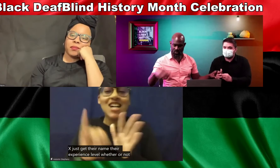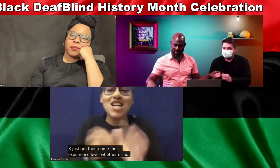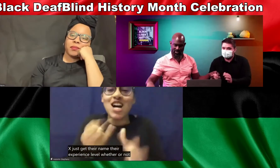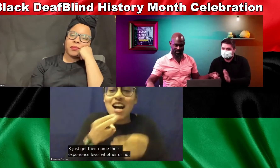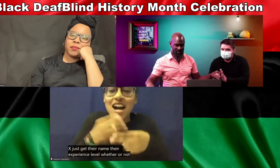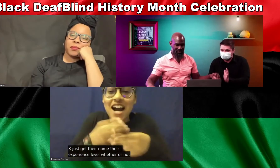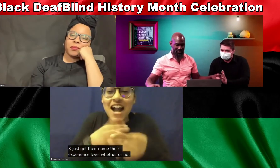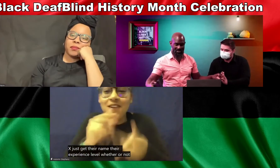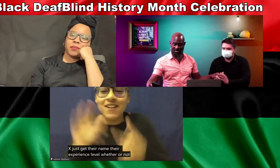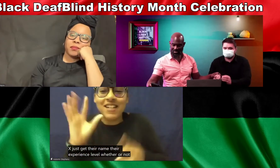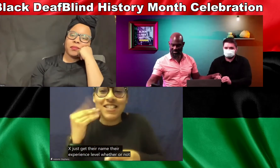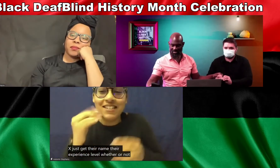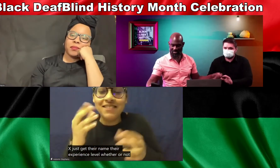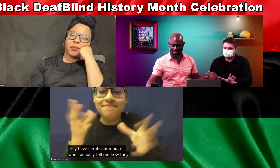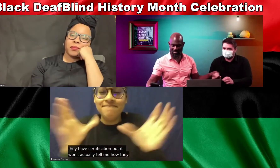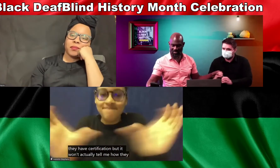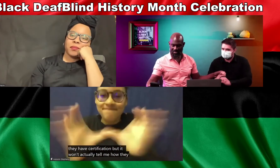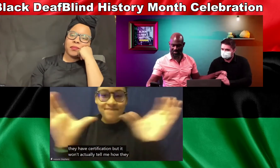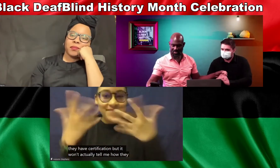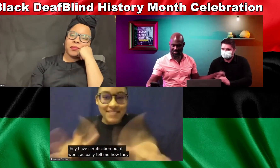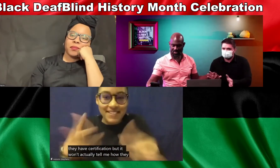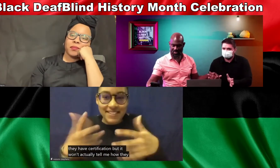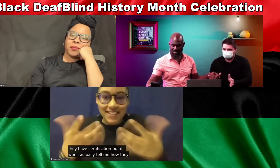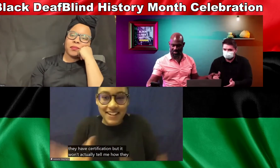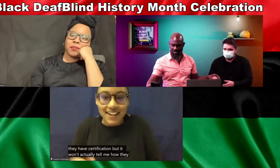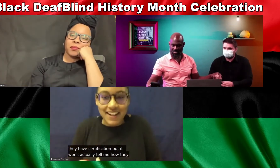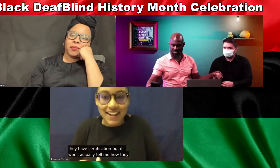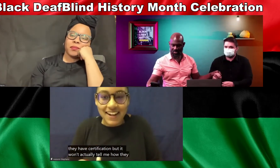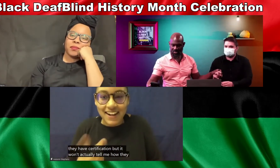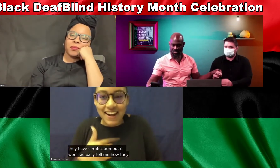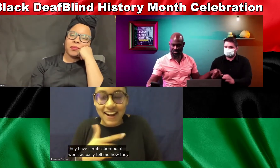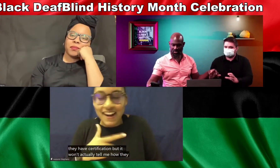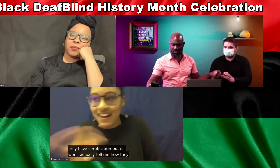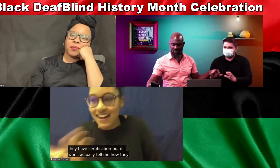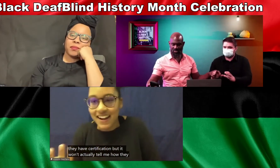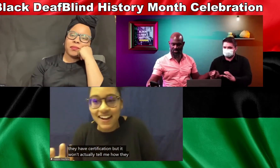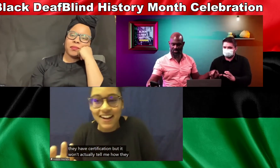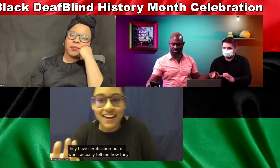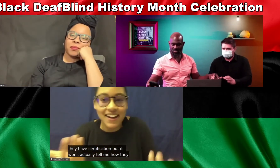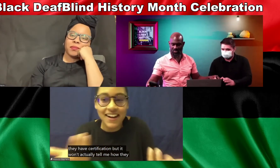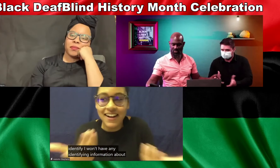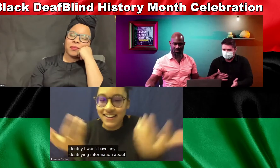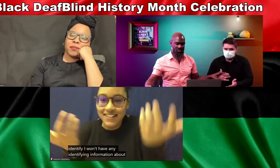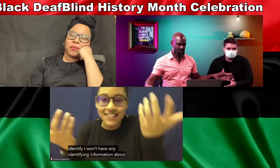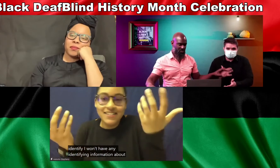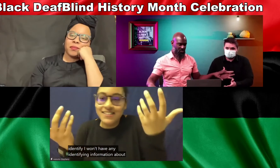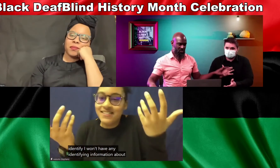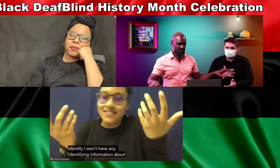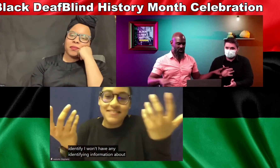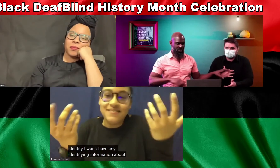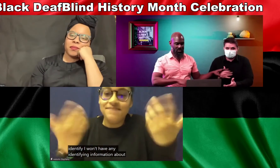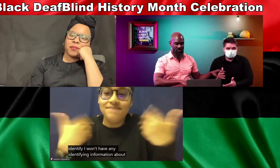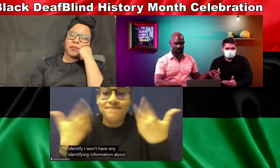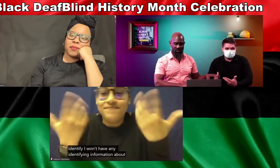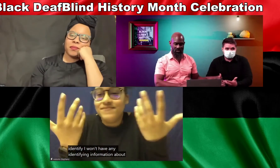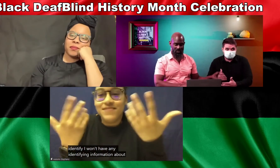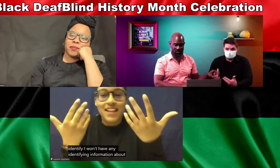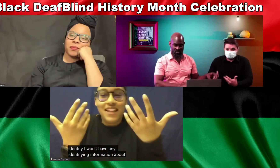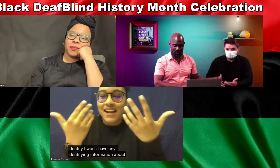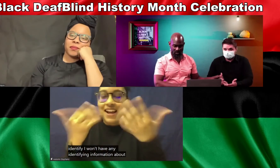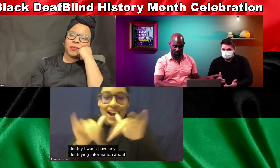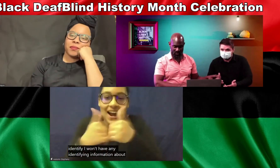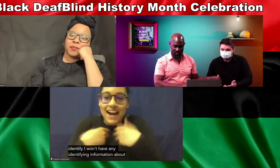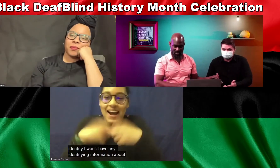they identify. So I won't have any identifying information about that interpreter before they show up to work with me.